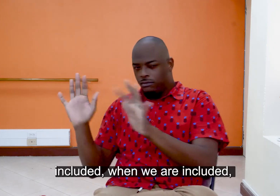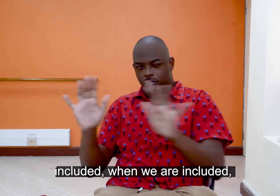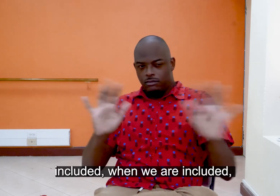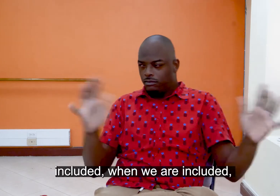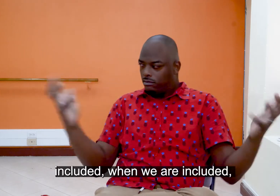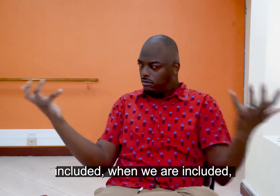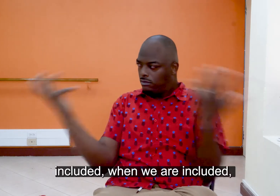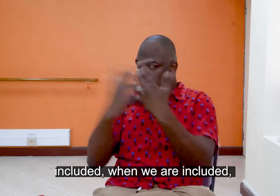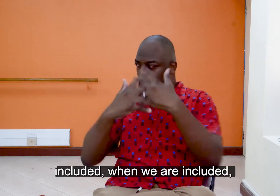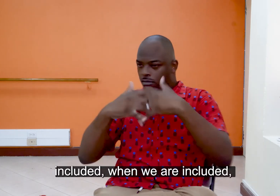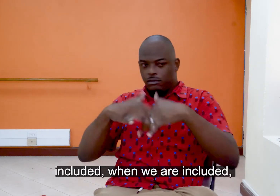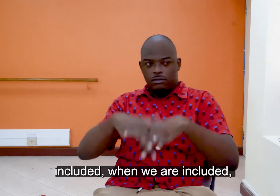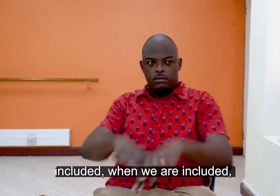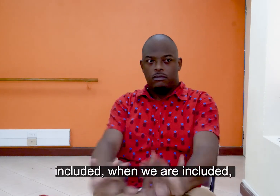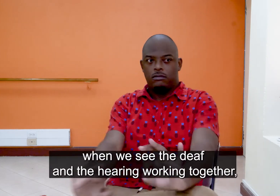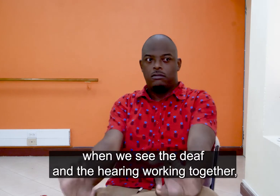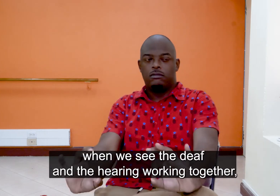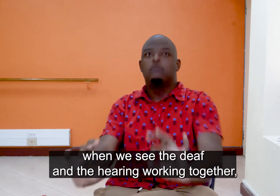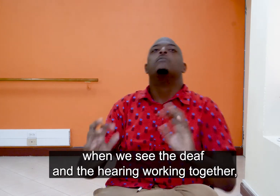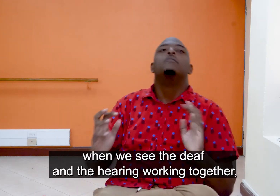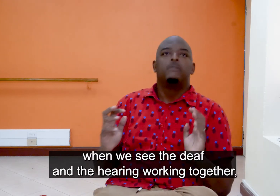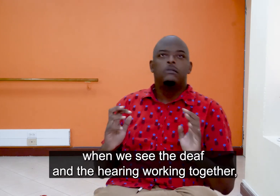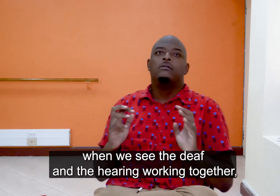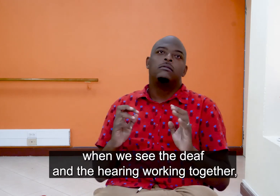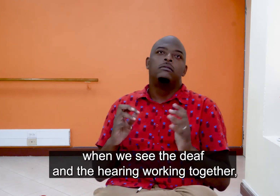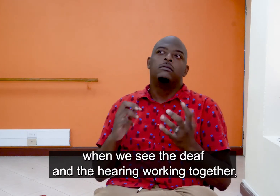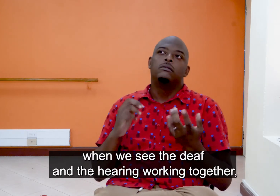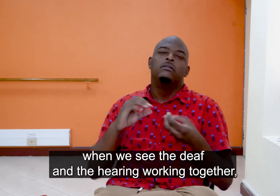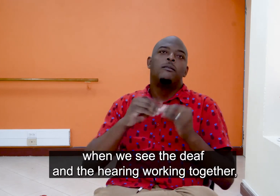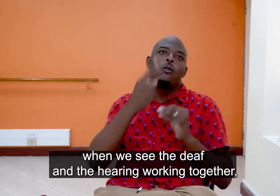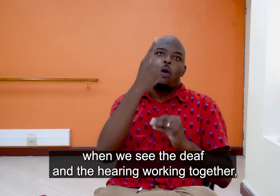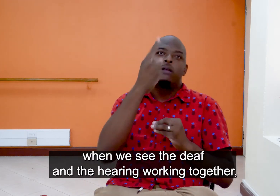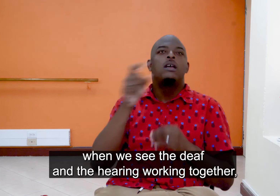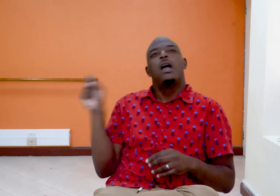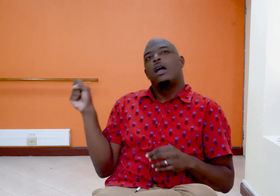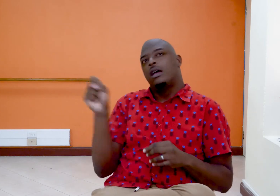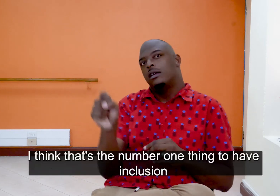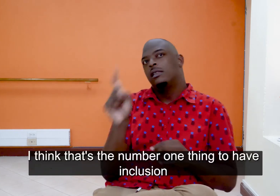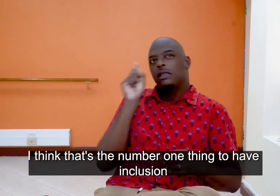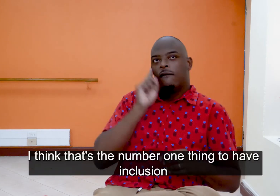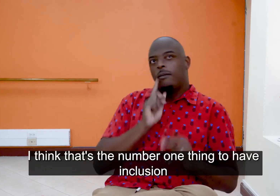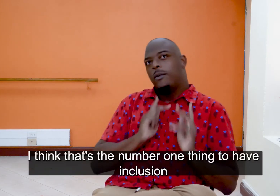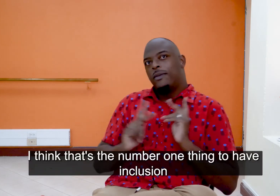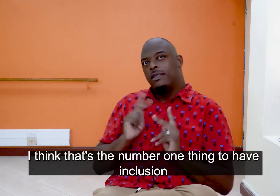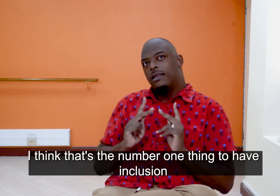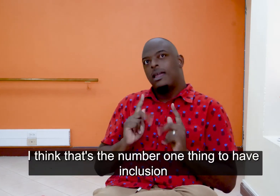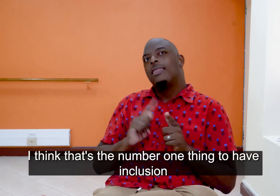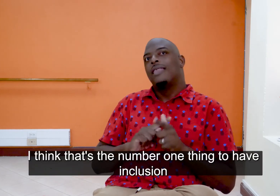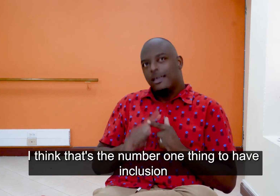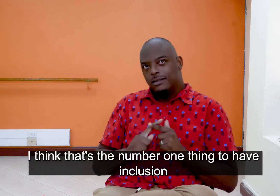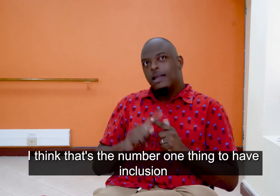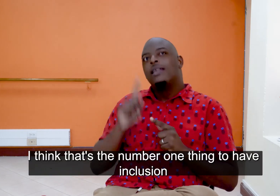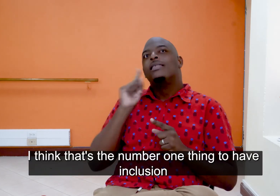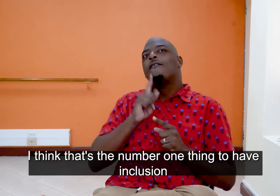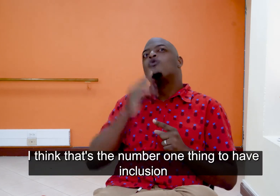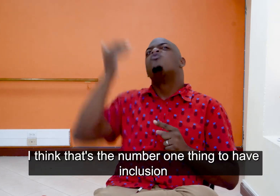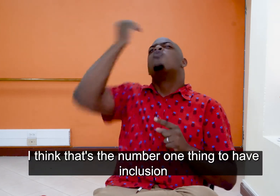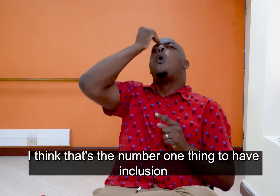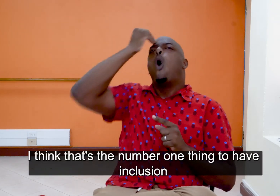included, when we are included, when we see the deaf and the hearing working together, I think that's the number one thing to have